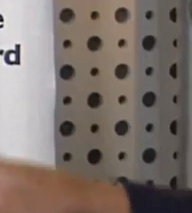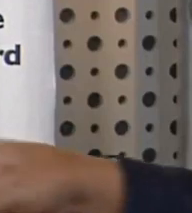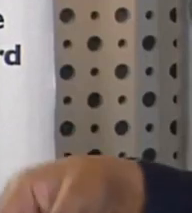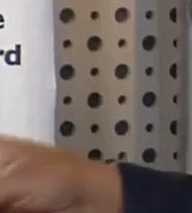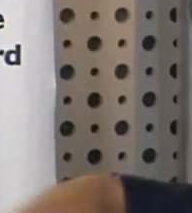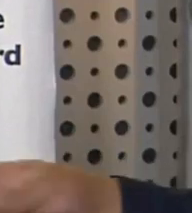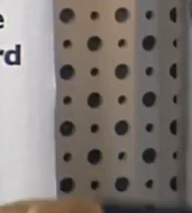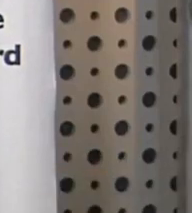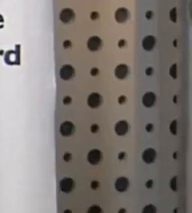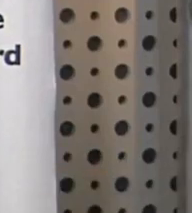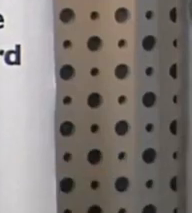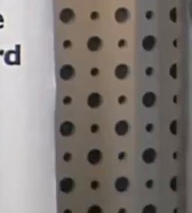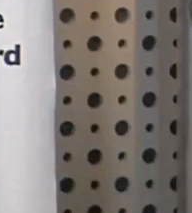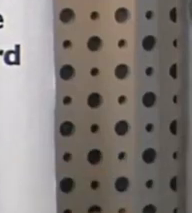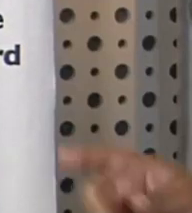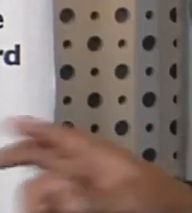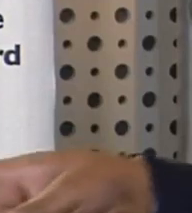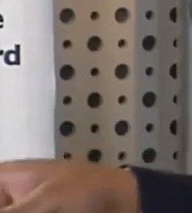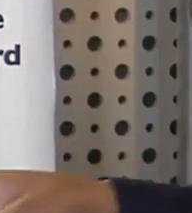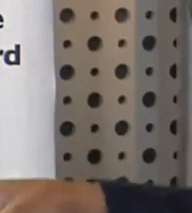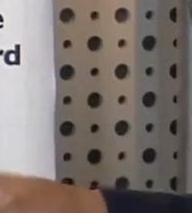So is Pendulil.